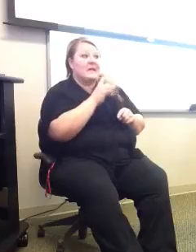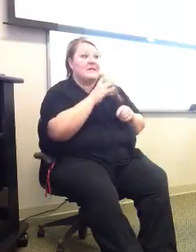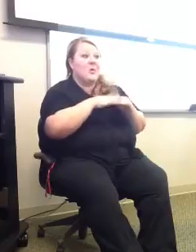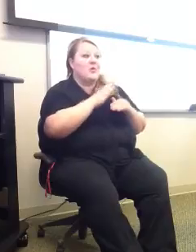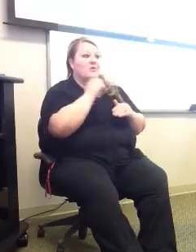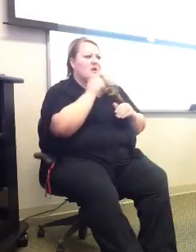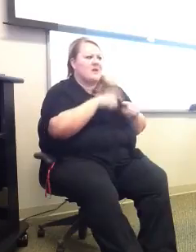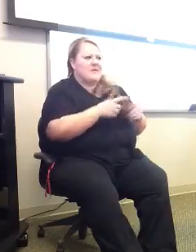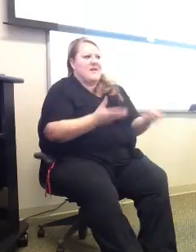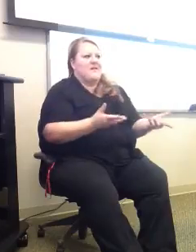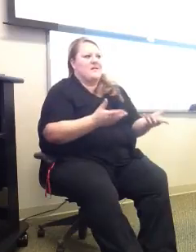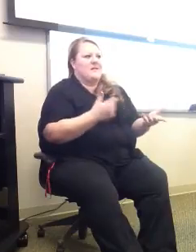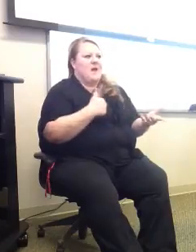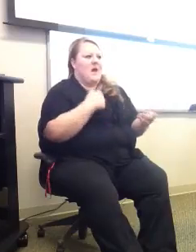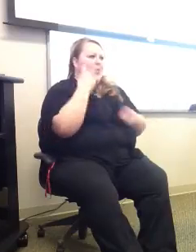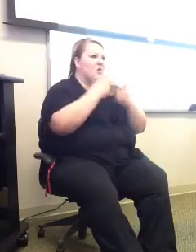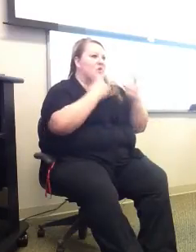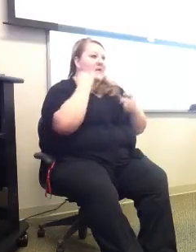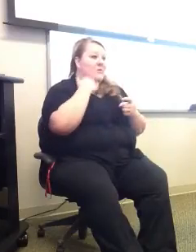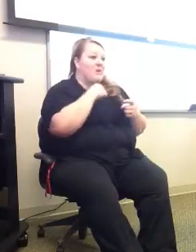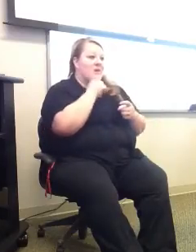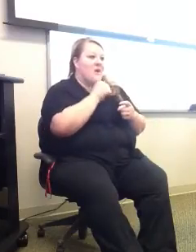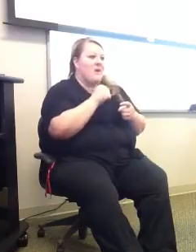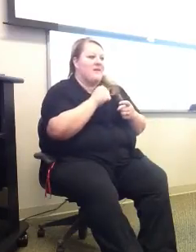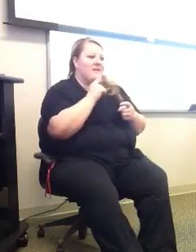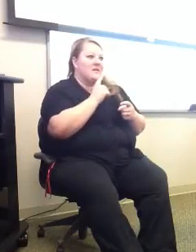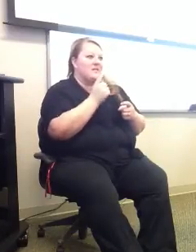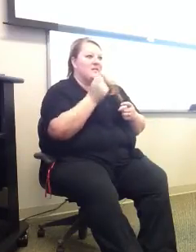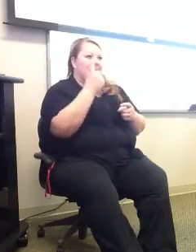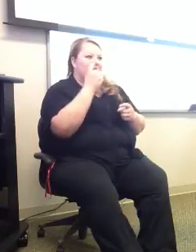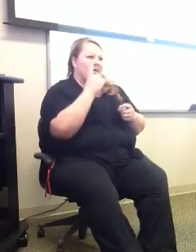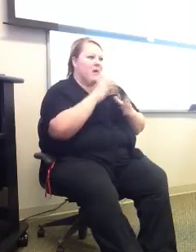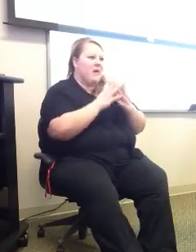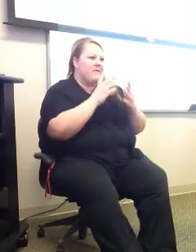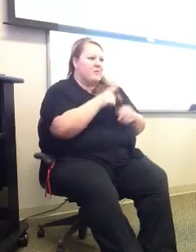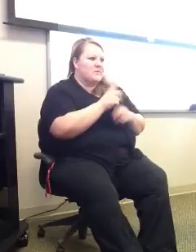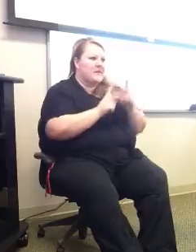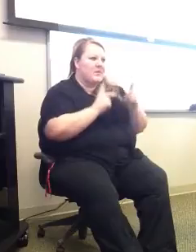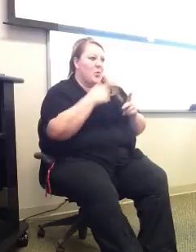dependent. And I'm wondering if we're not even capturing a lot of the people that we could be